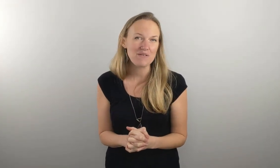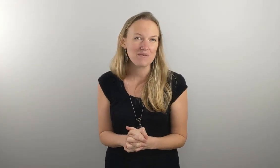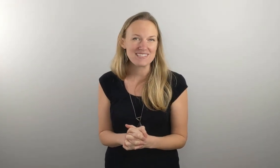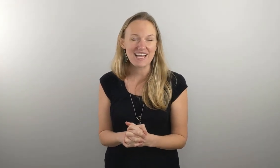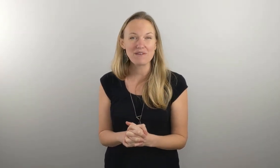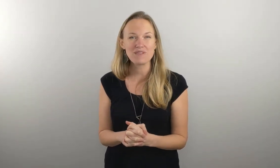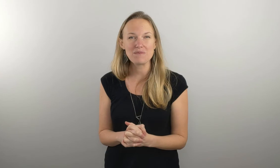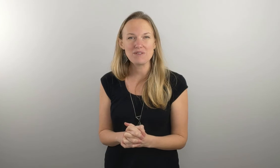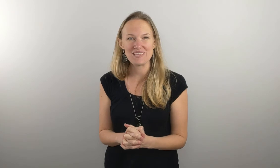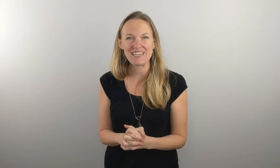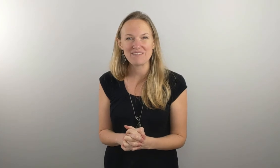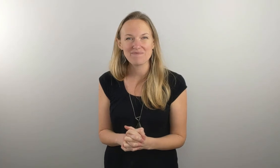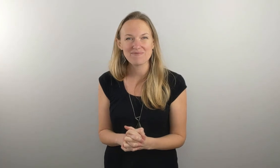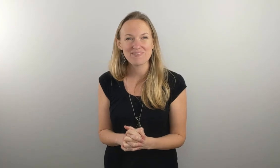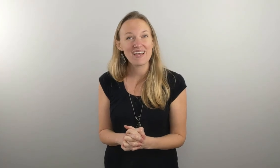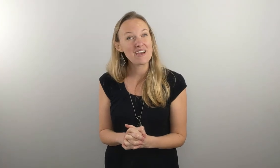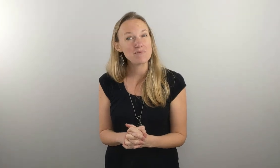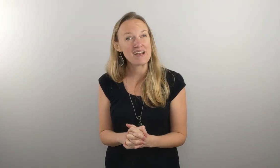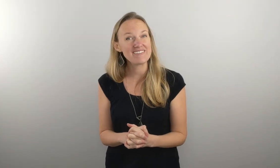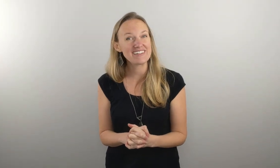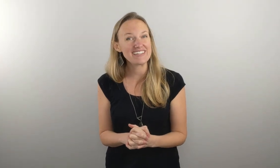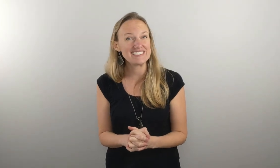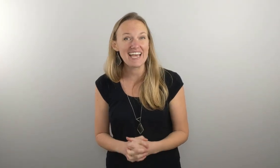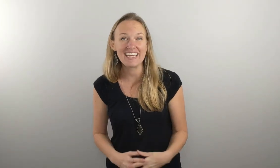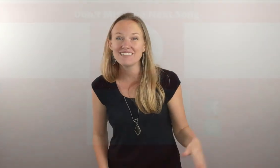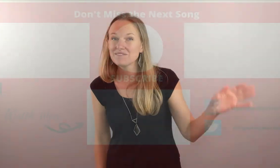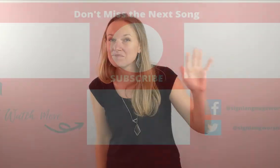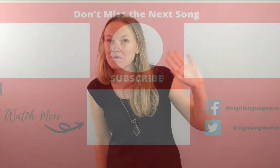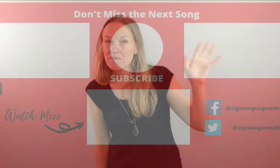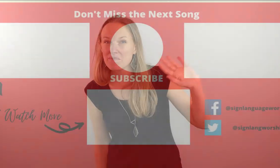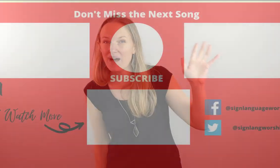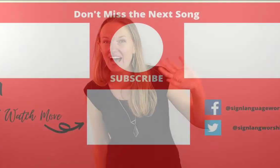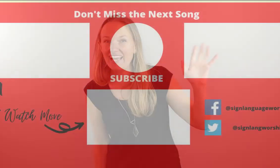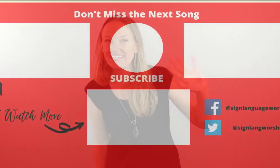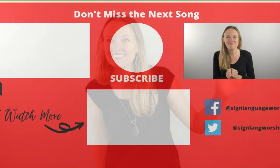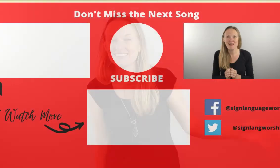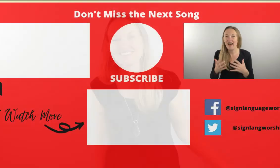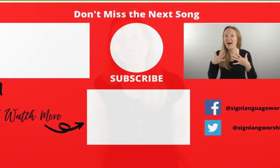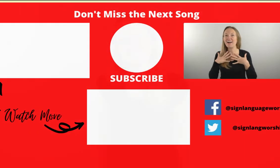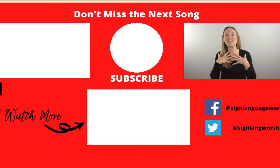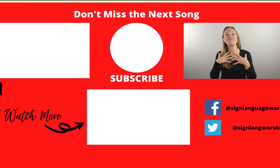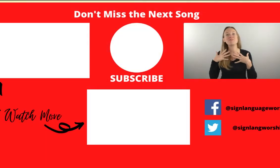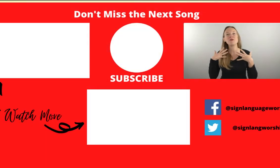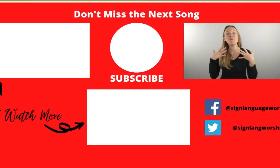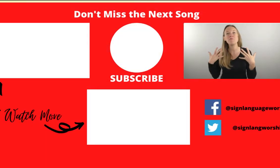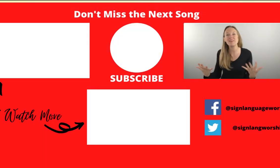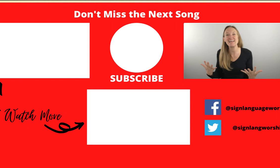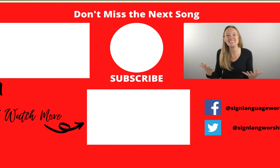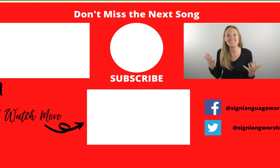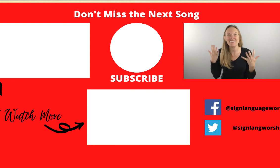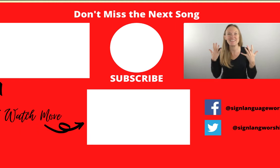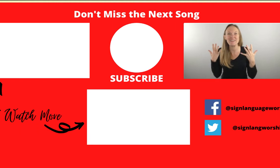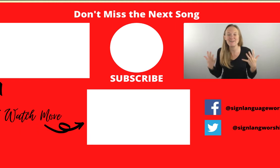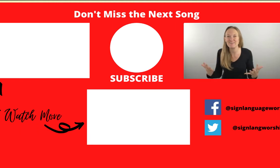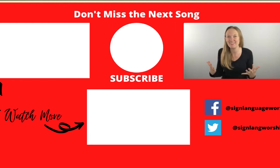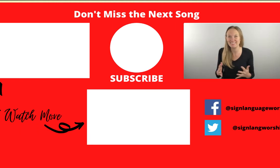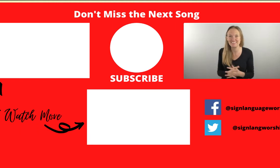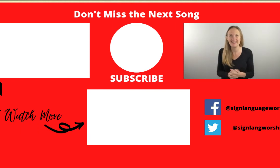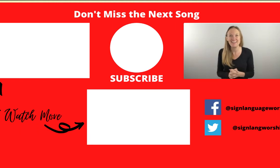we sign with the music. I hope you're having a great day. Bye. I am so blessed and encouraged to